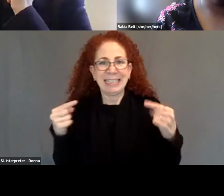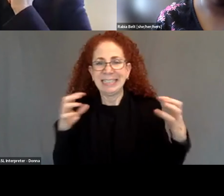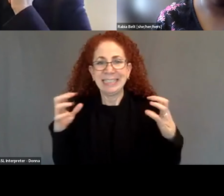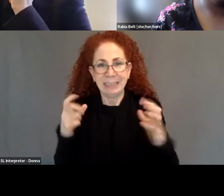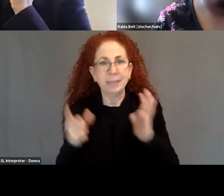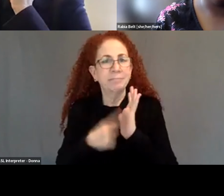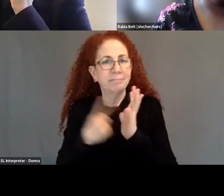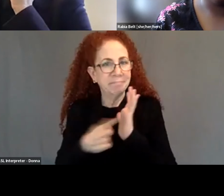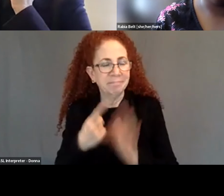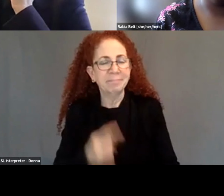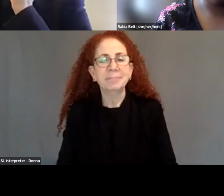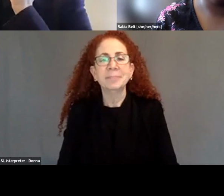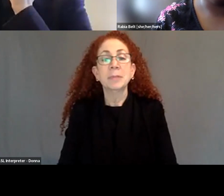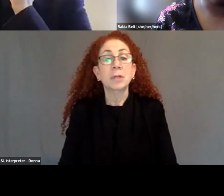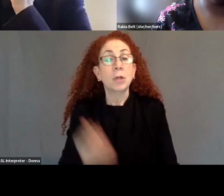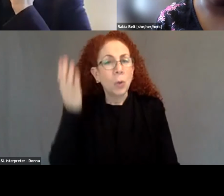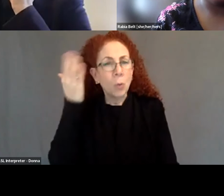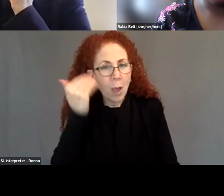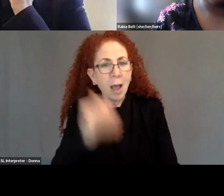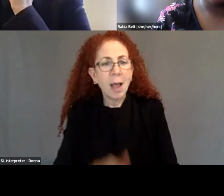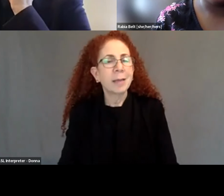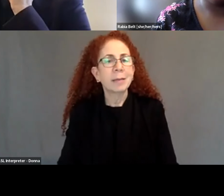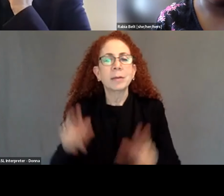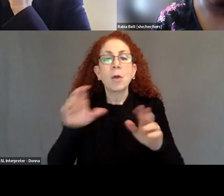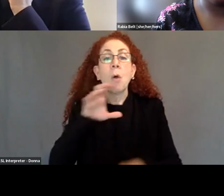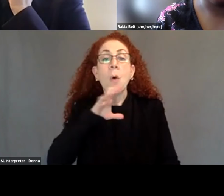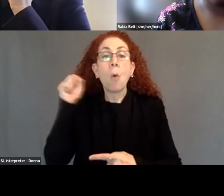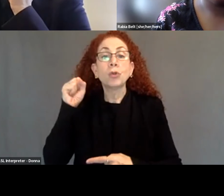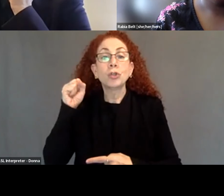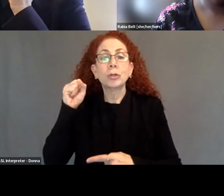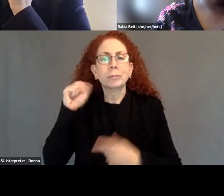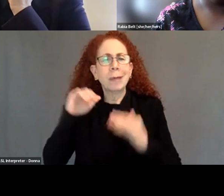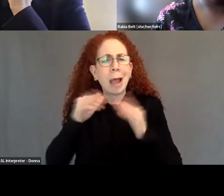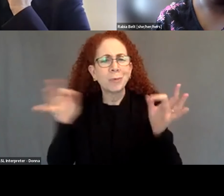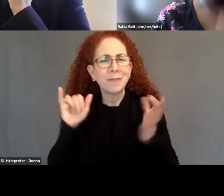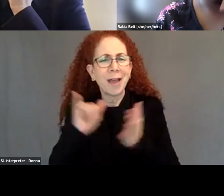of what being older means, right? So that